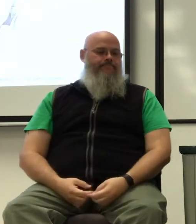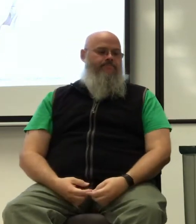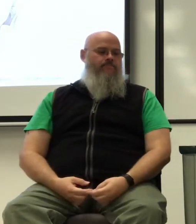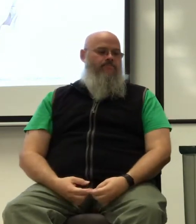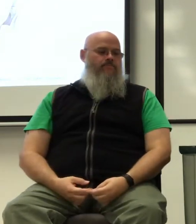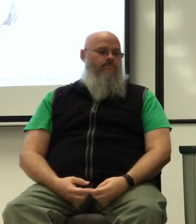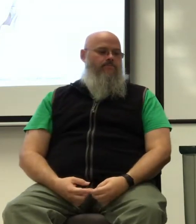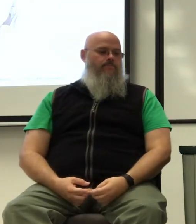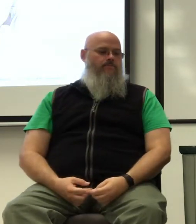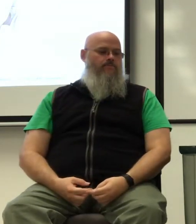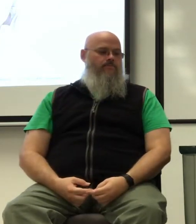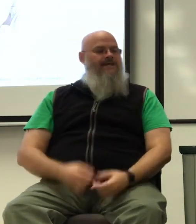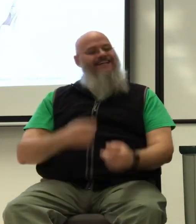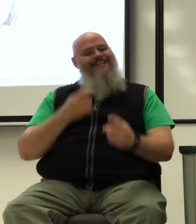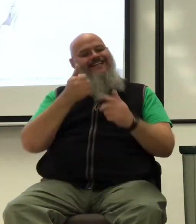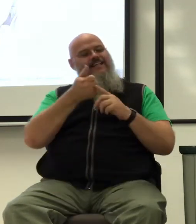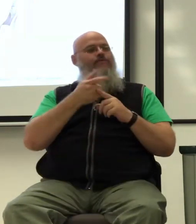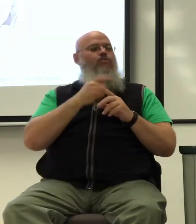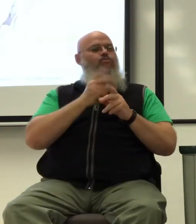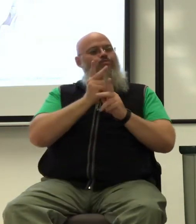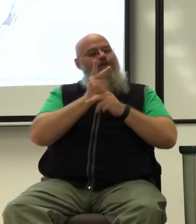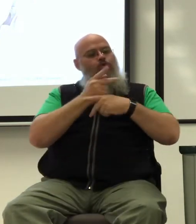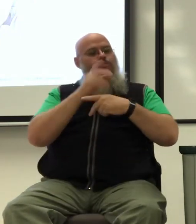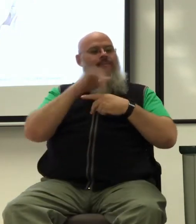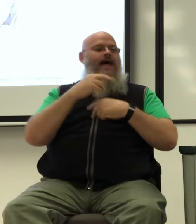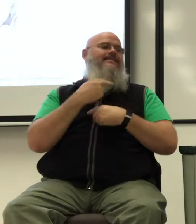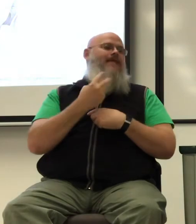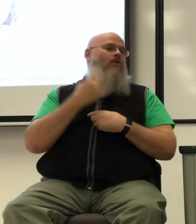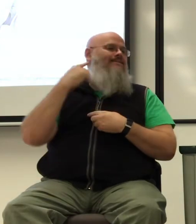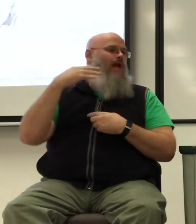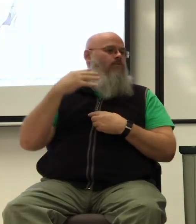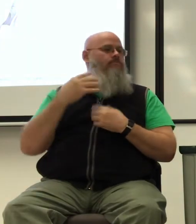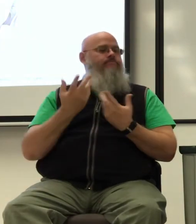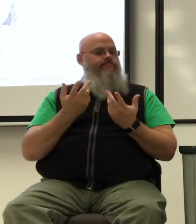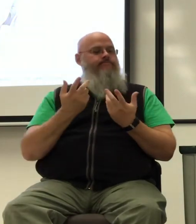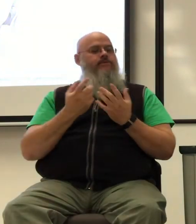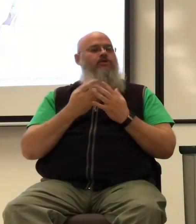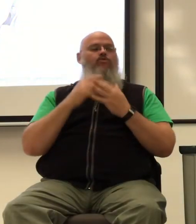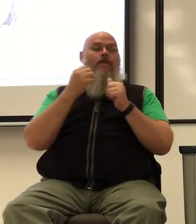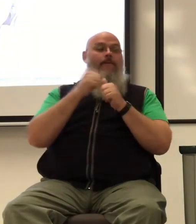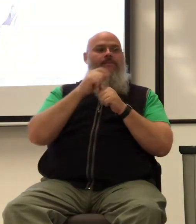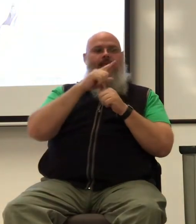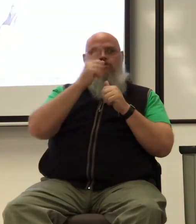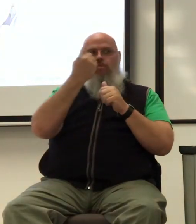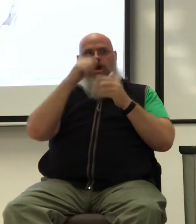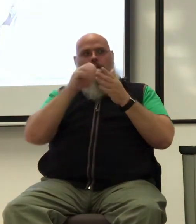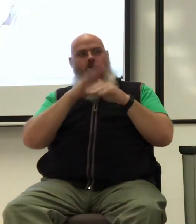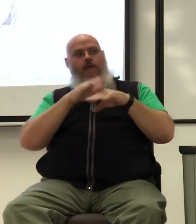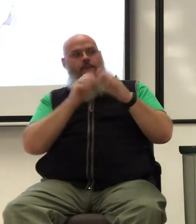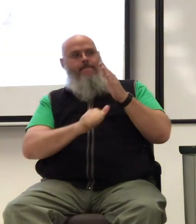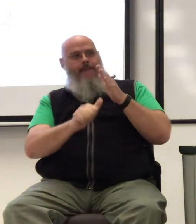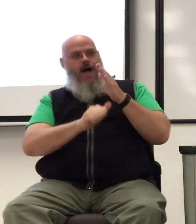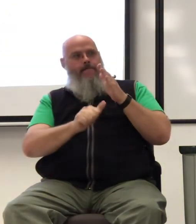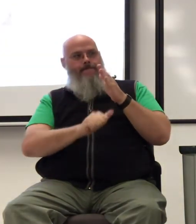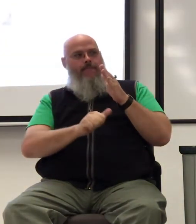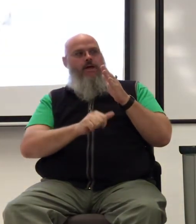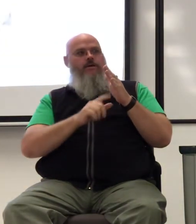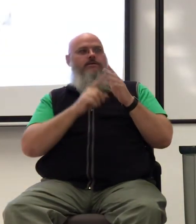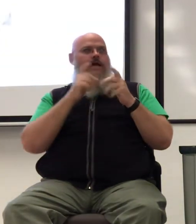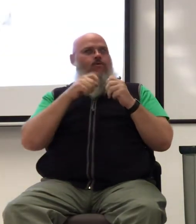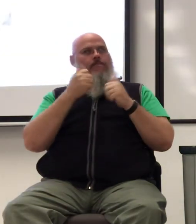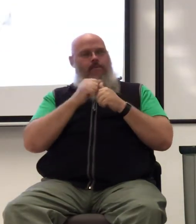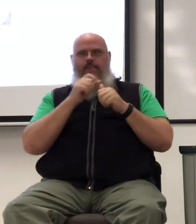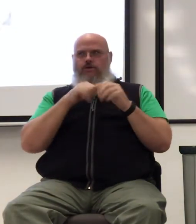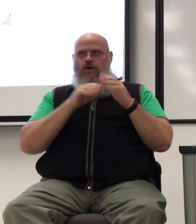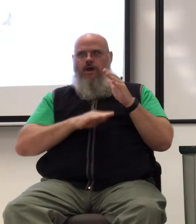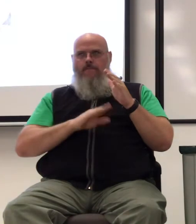The ones that produce sound, the vocal cord. Just remember it's the one on the bottom. I think that's what you'll have trouble with, right?